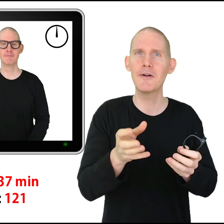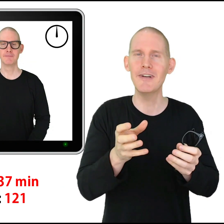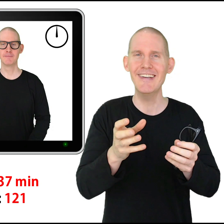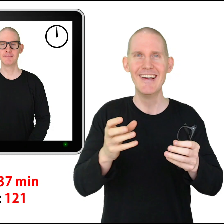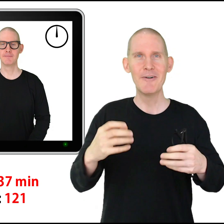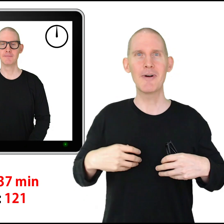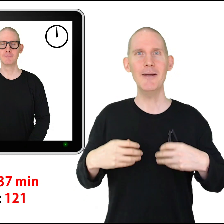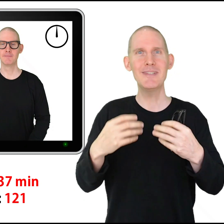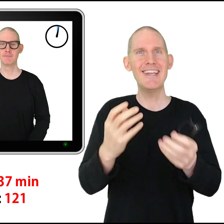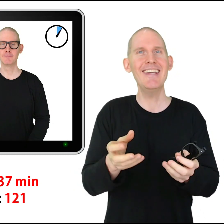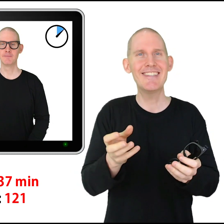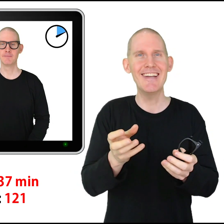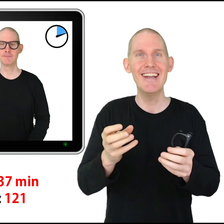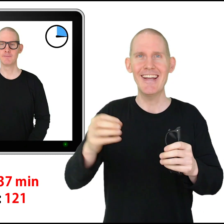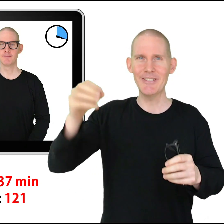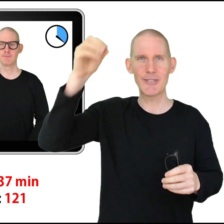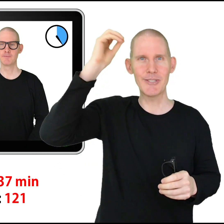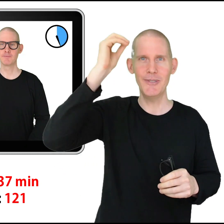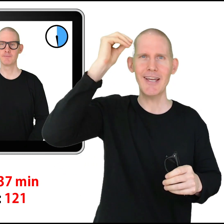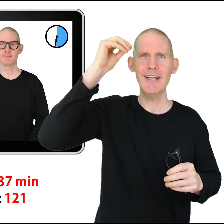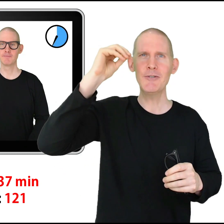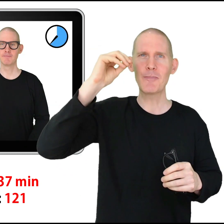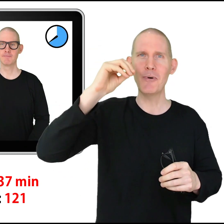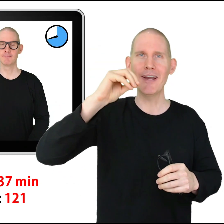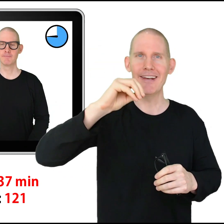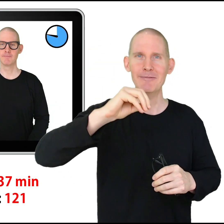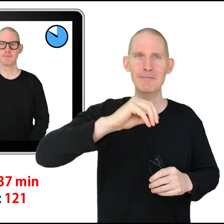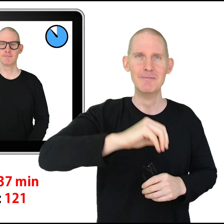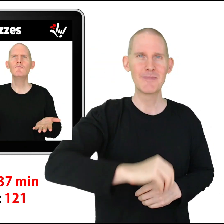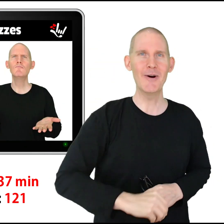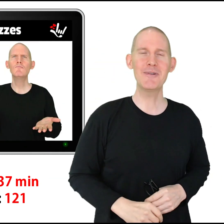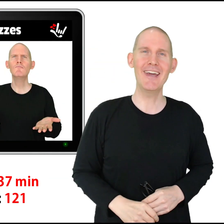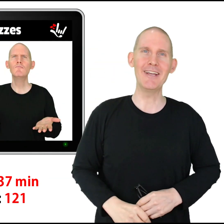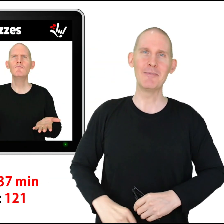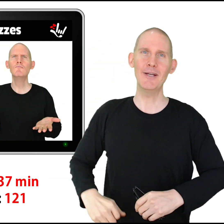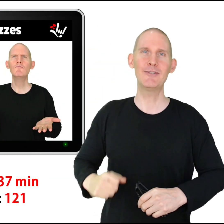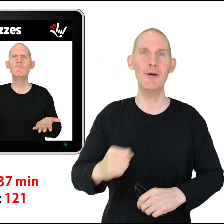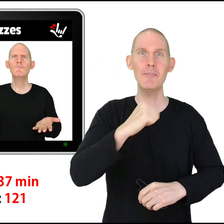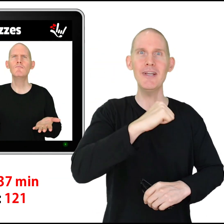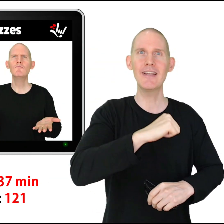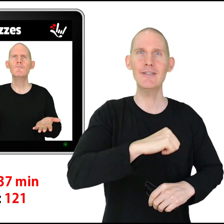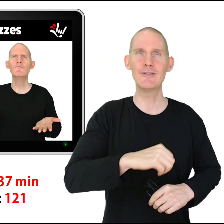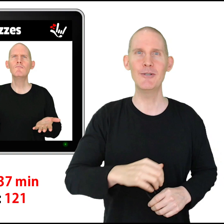learning, what I'm teaching, is sticking in your brain. Okay, let's jump in. Let's do it.